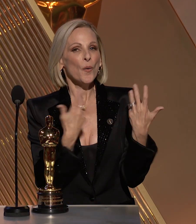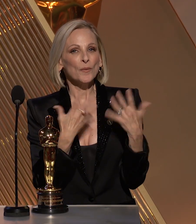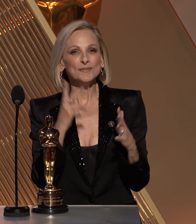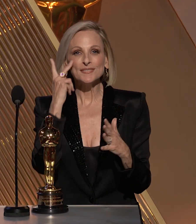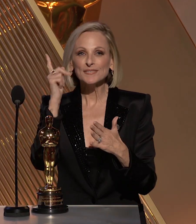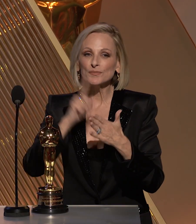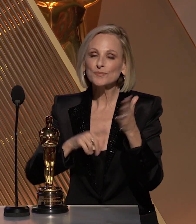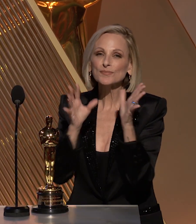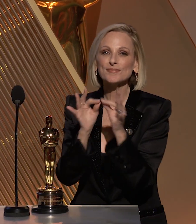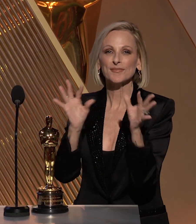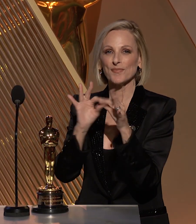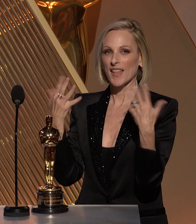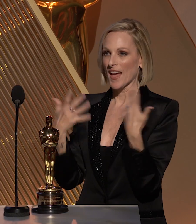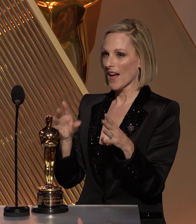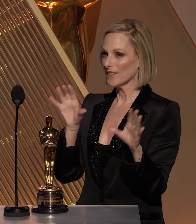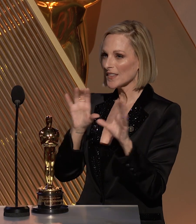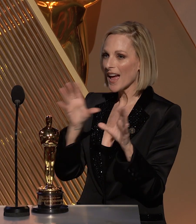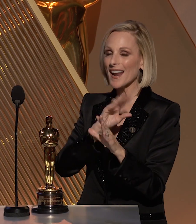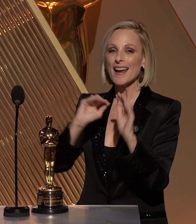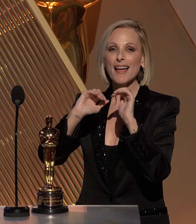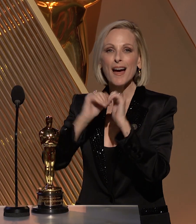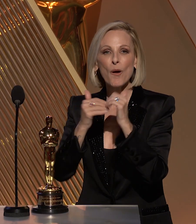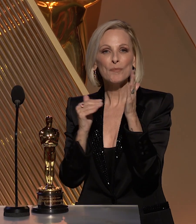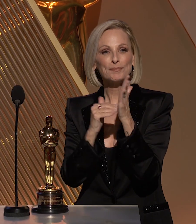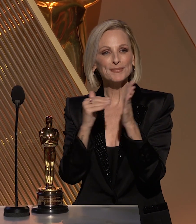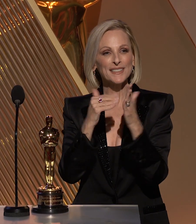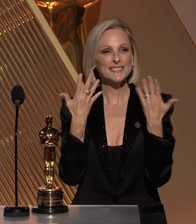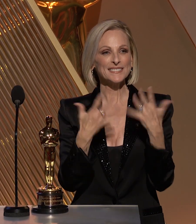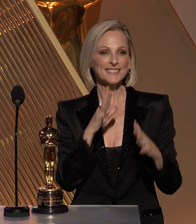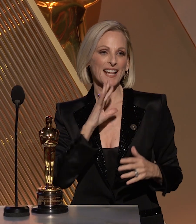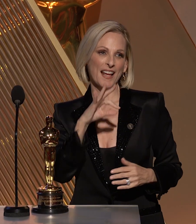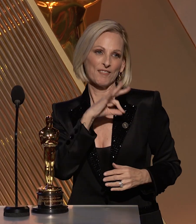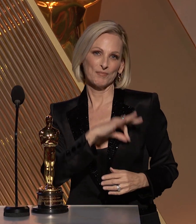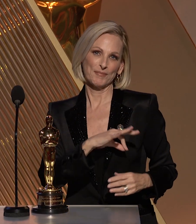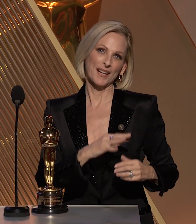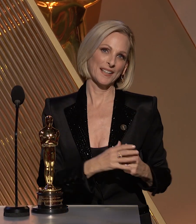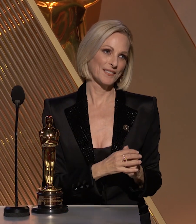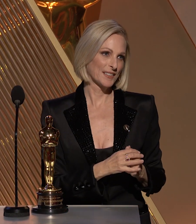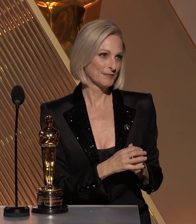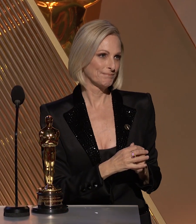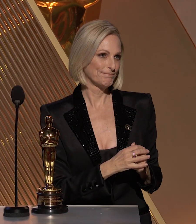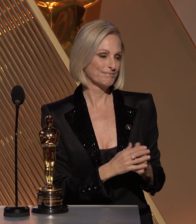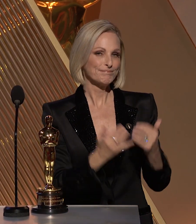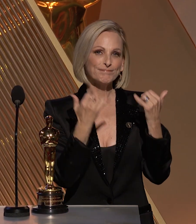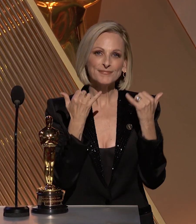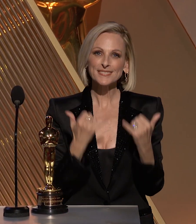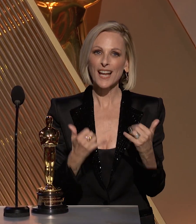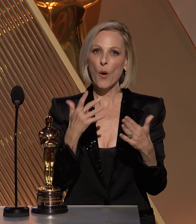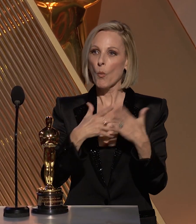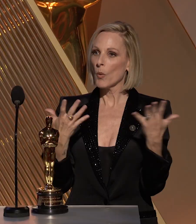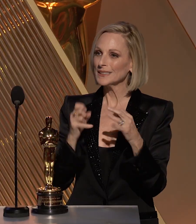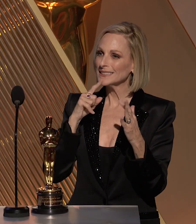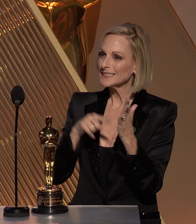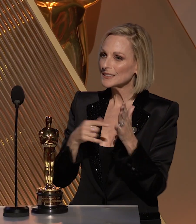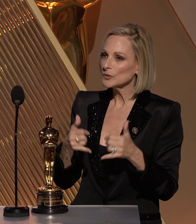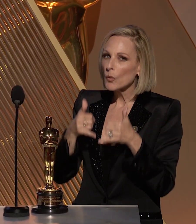We've seen what captions have done and how millions have benefited. Now, what does this award